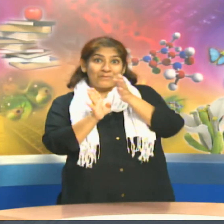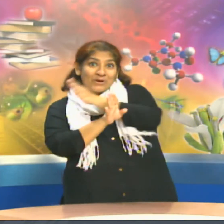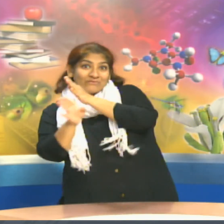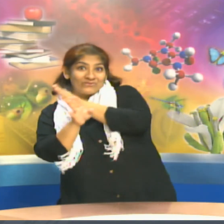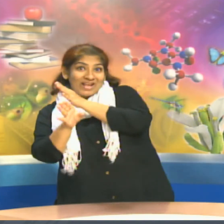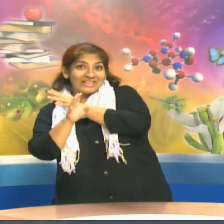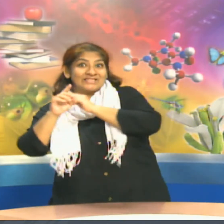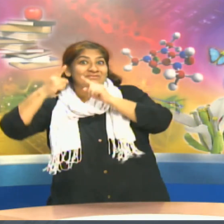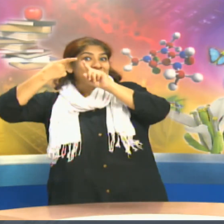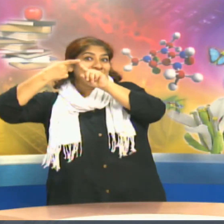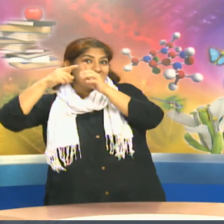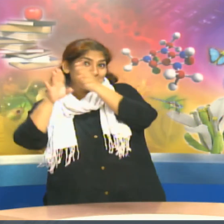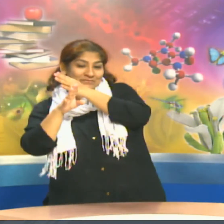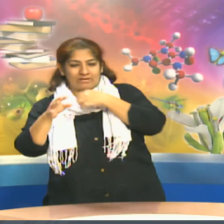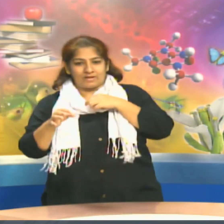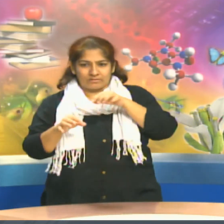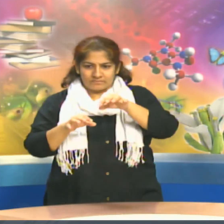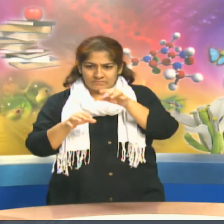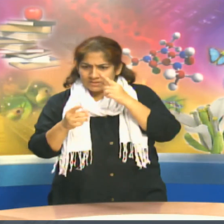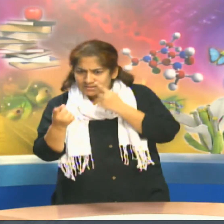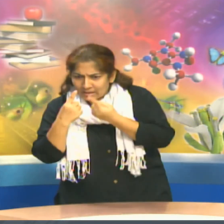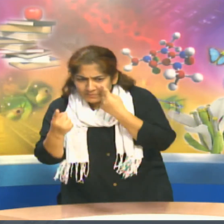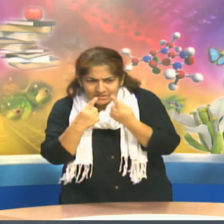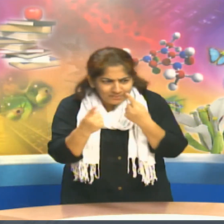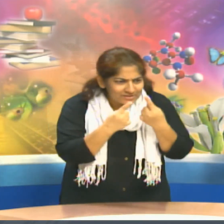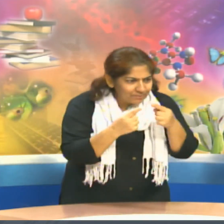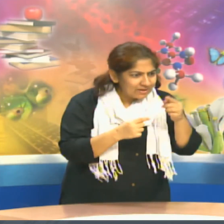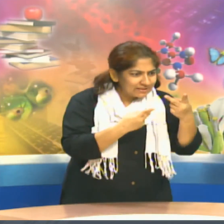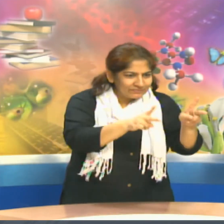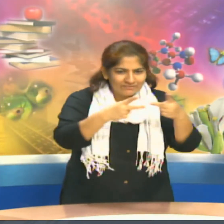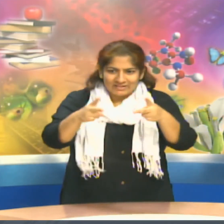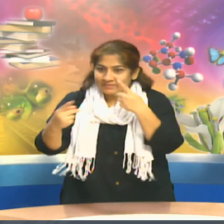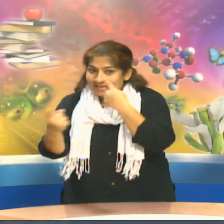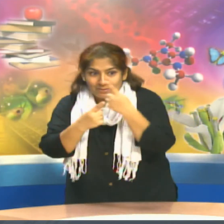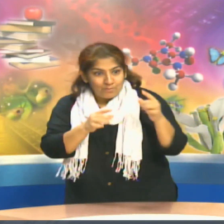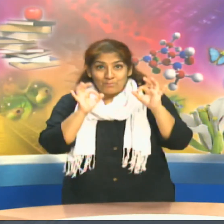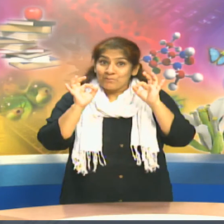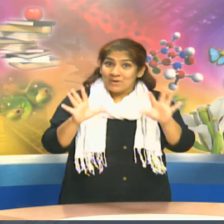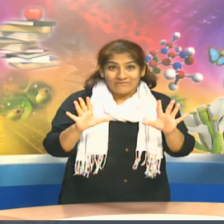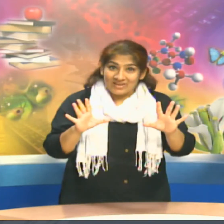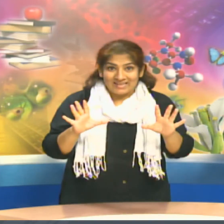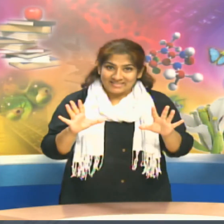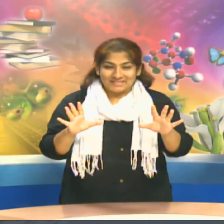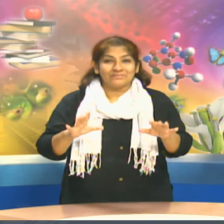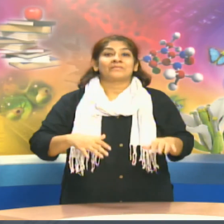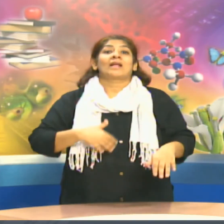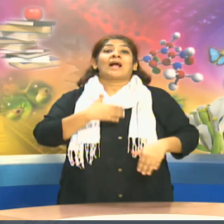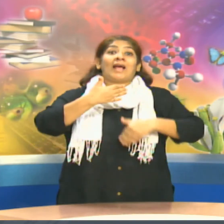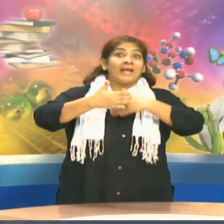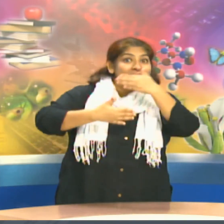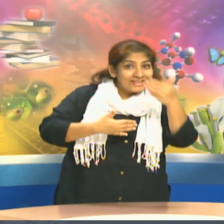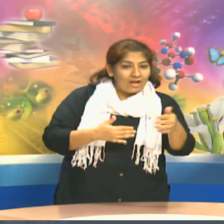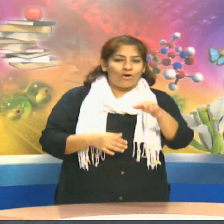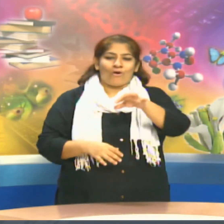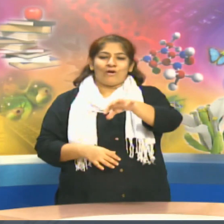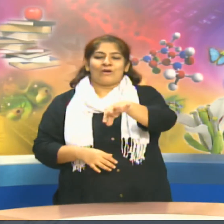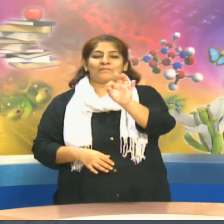That is about selection from the alternatives. Like in the earlier step, we